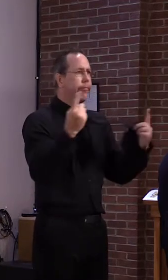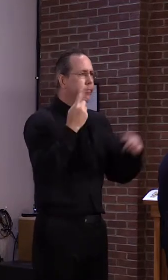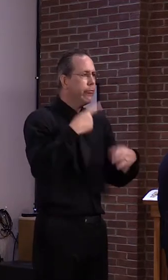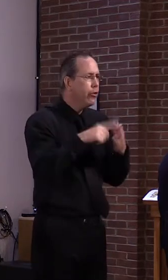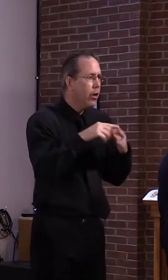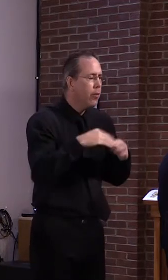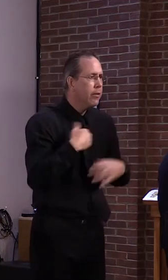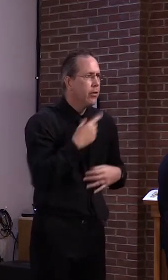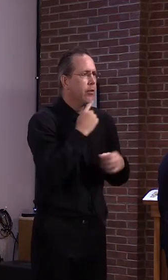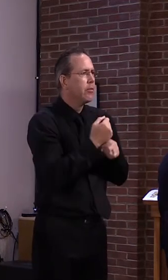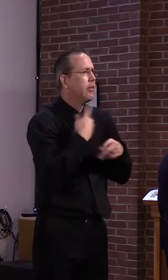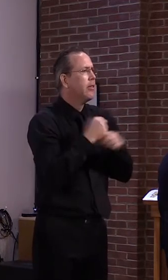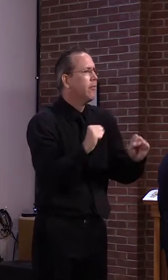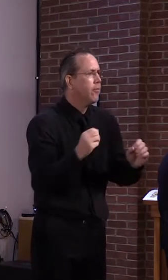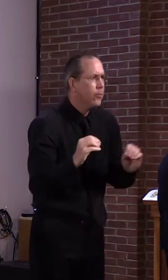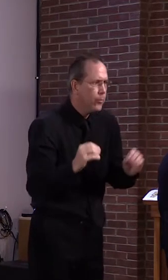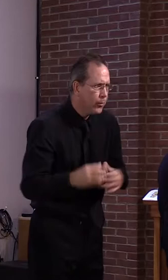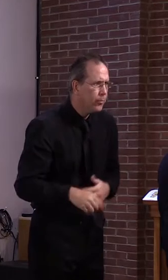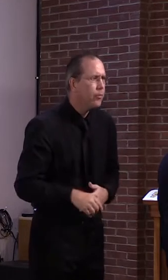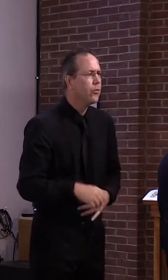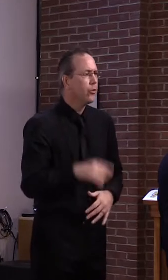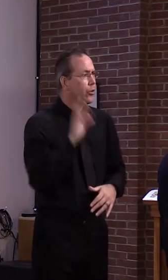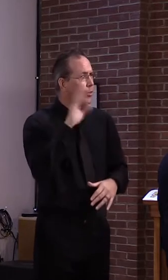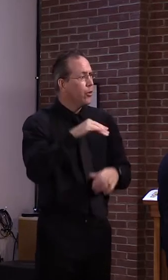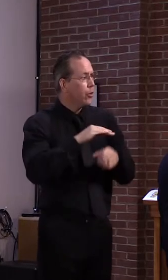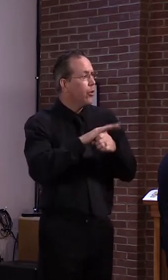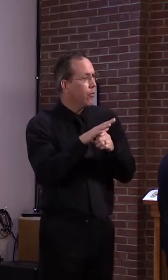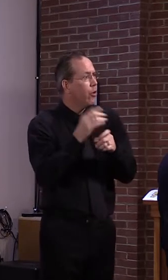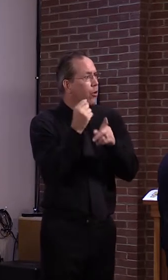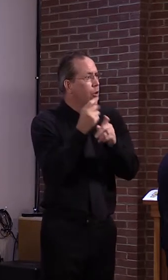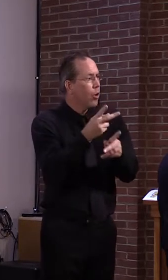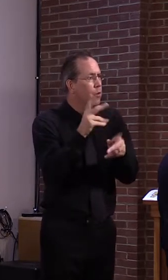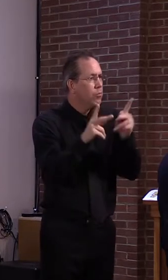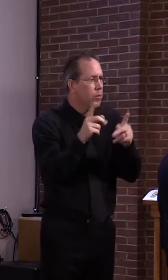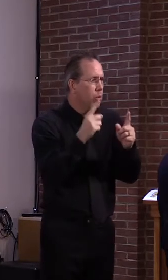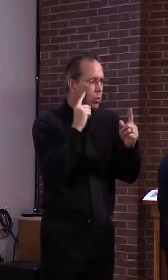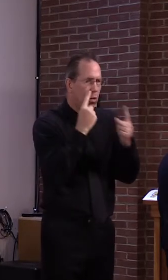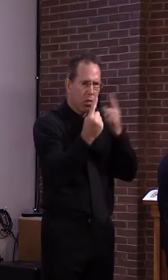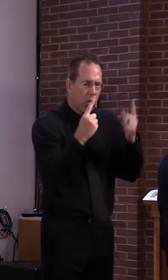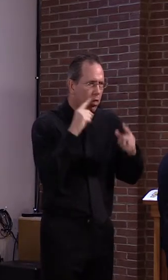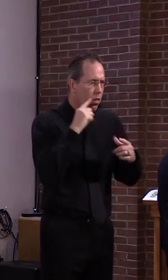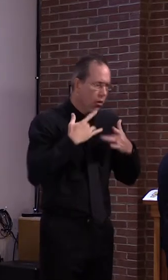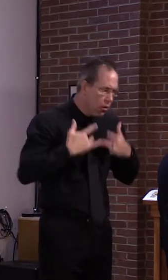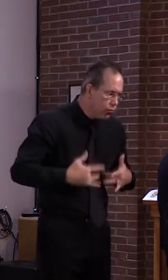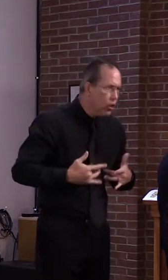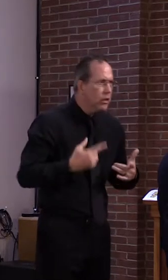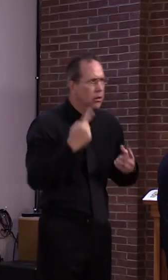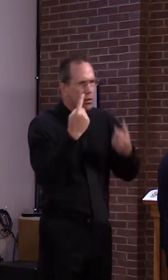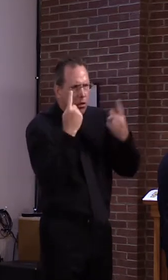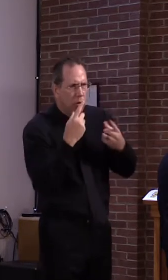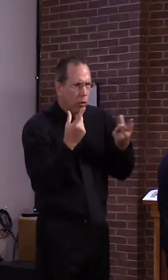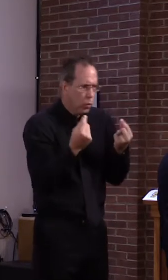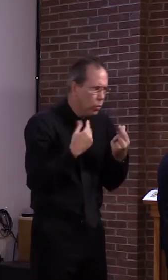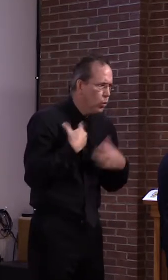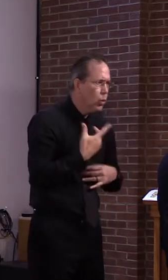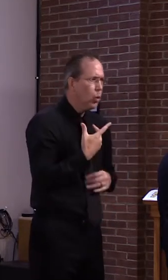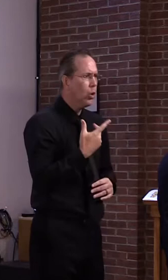Heightened anxiety and depression related to the pandemic, et cetera. So